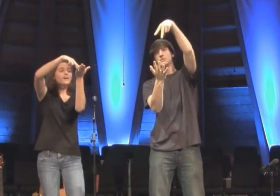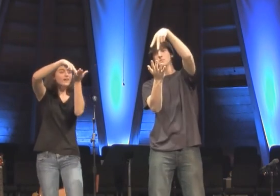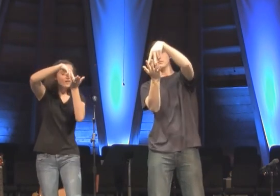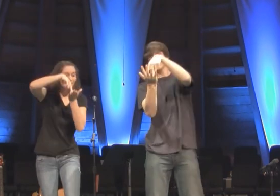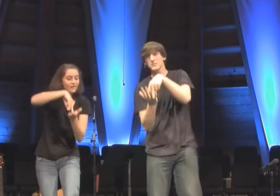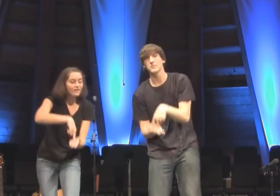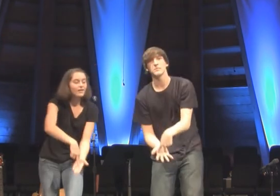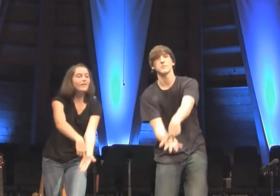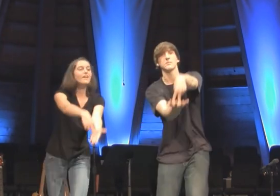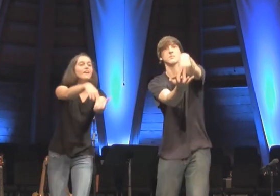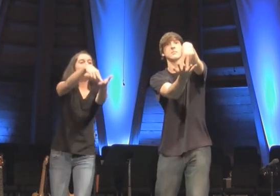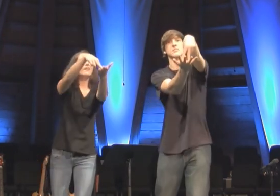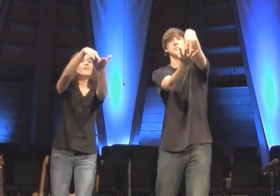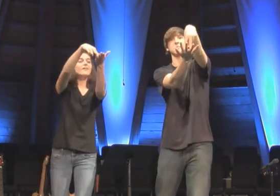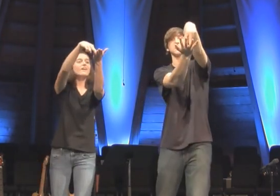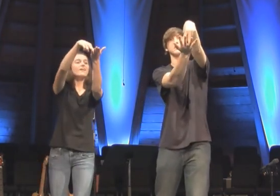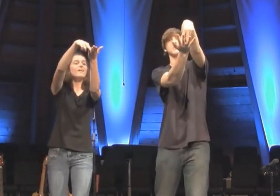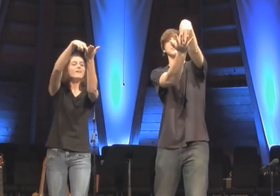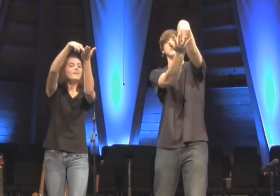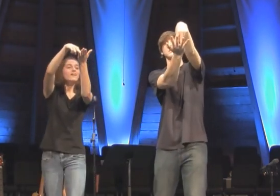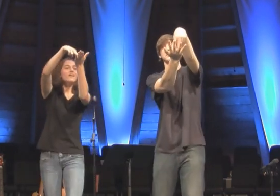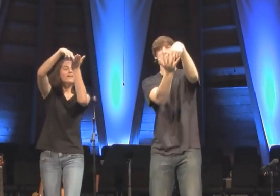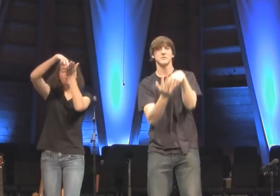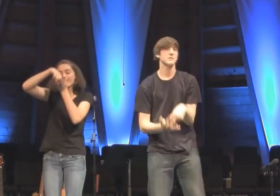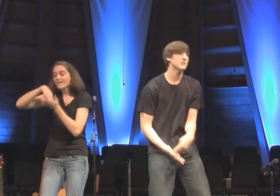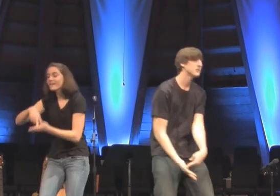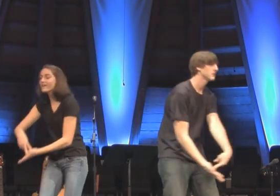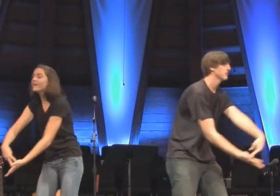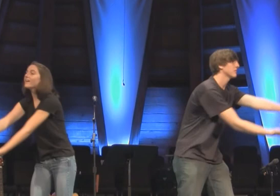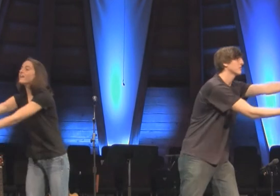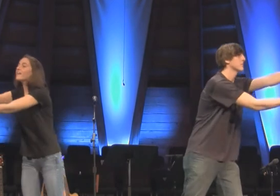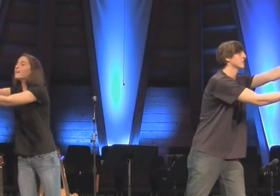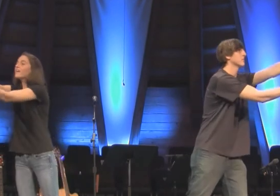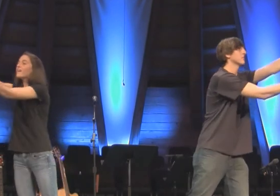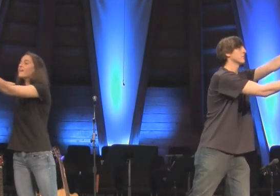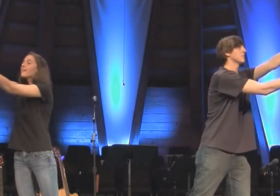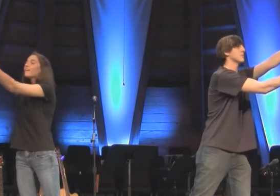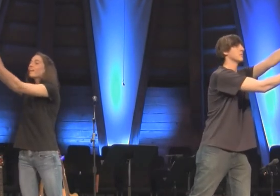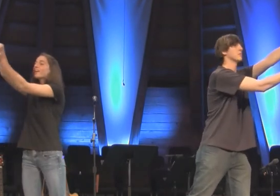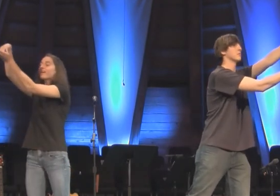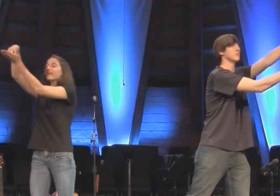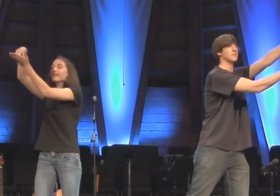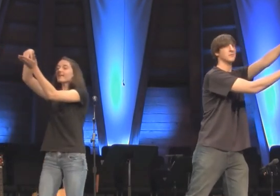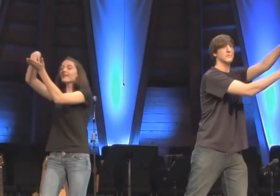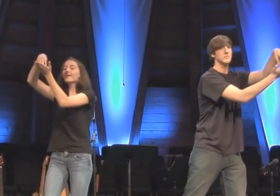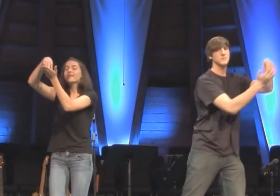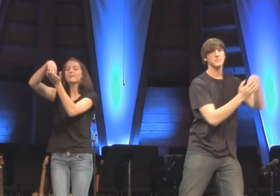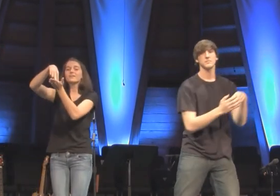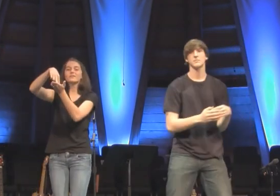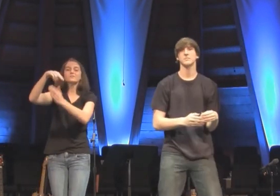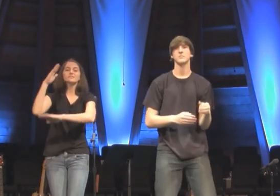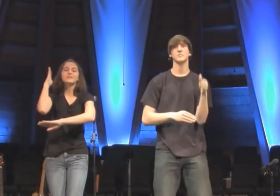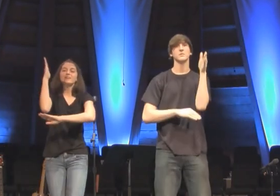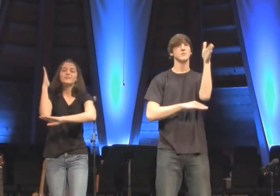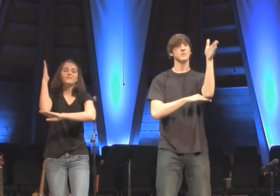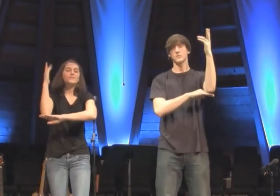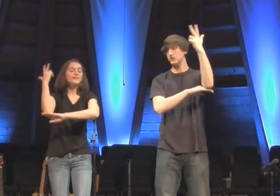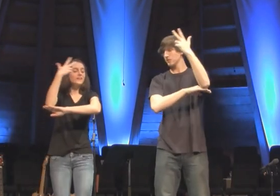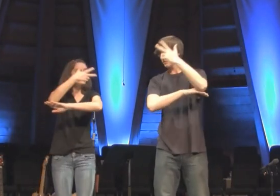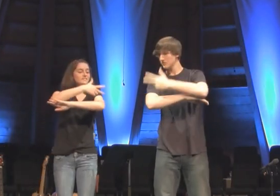days